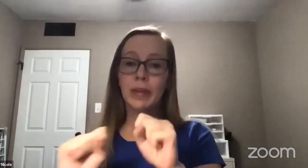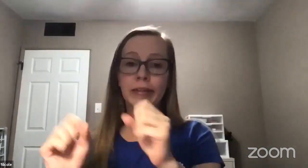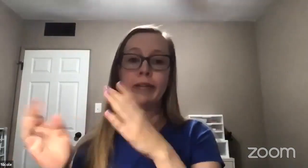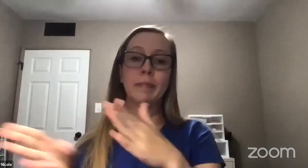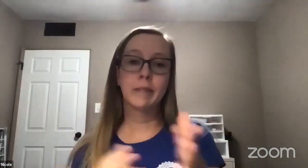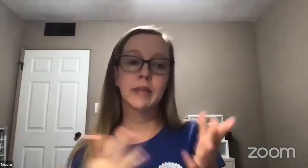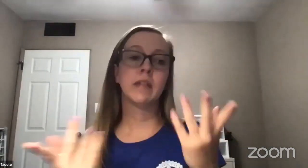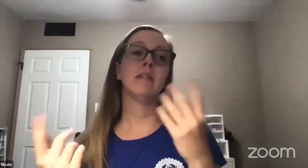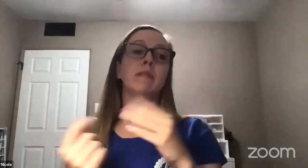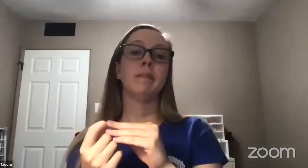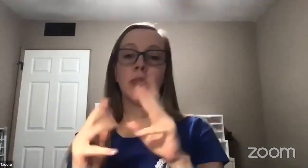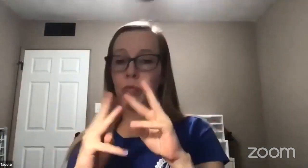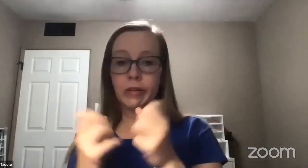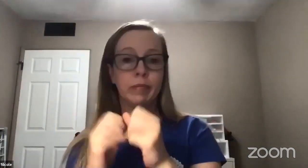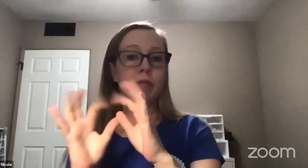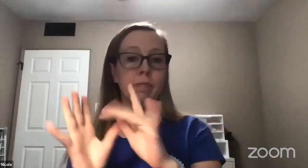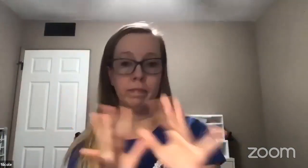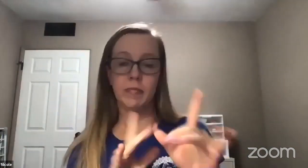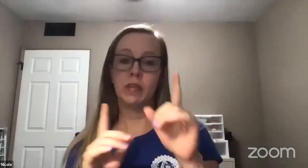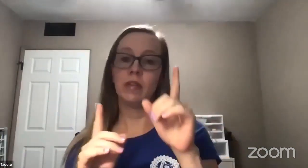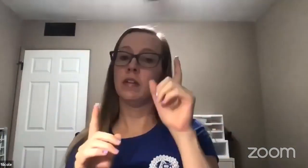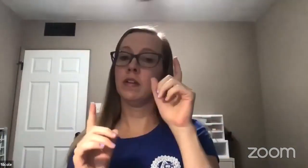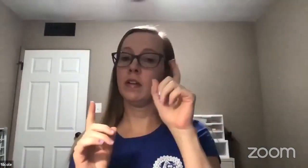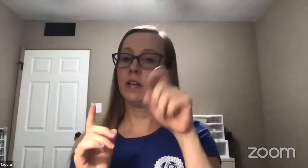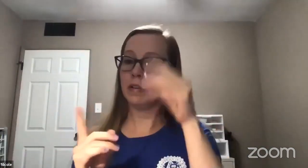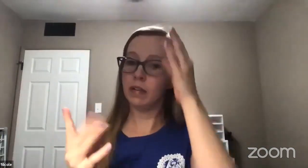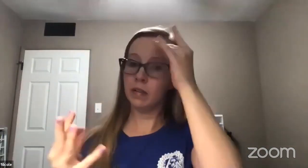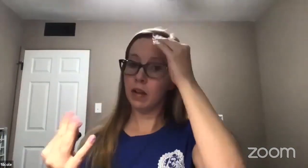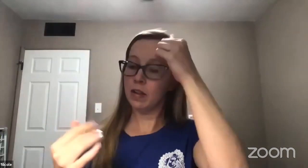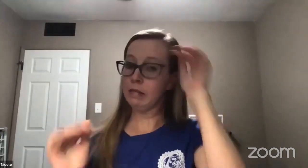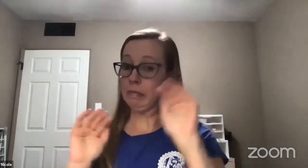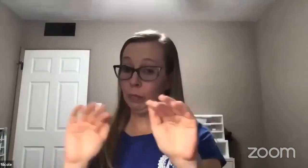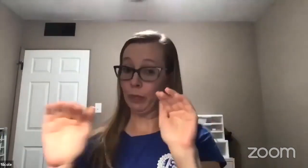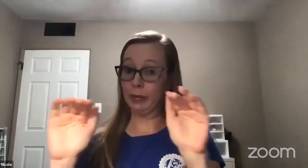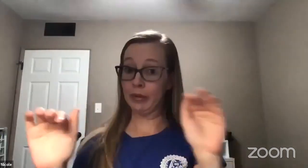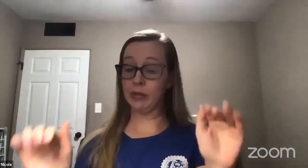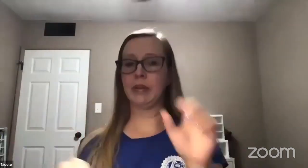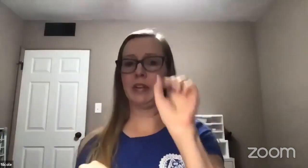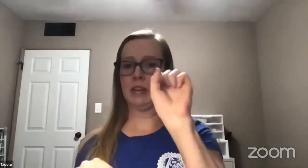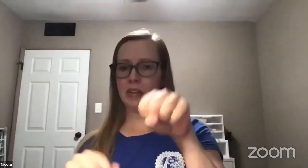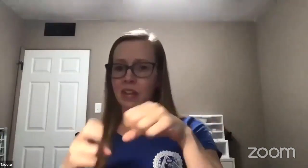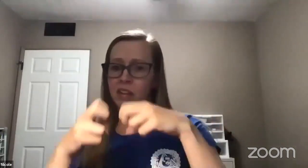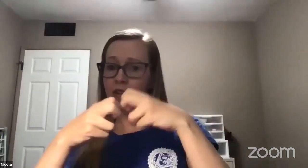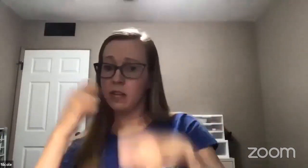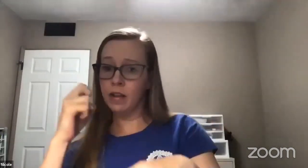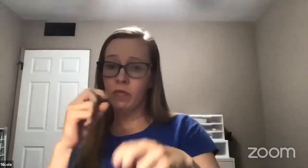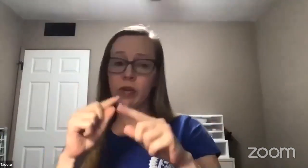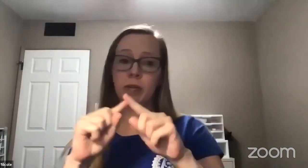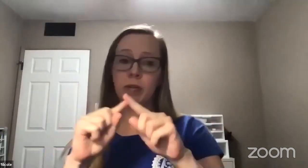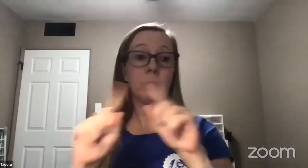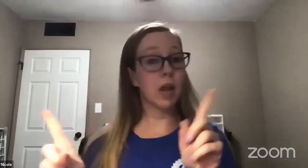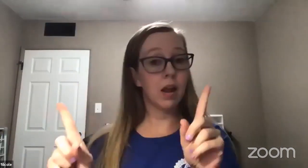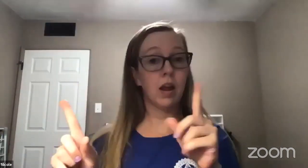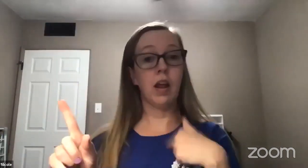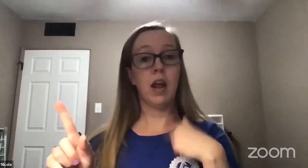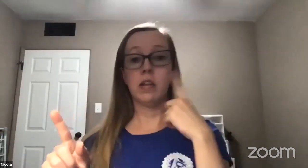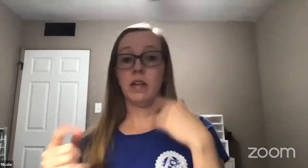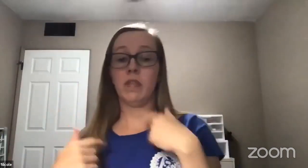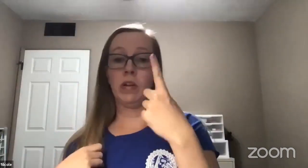And as we talk about planning future workshops and activities, I do want to remind everyone that it can